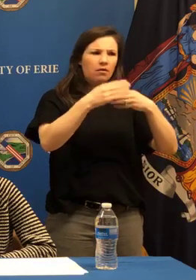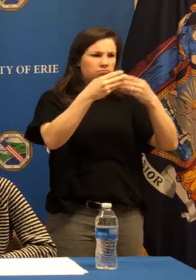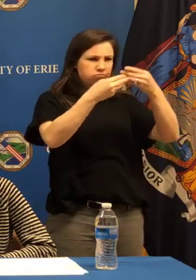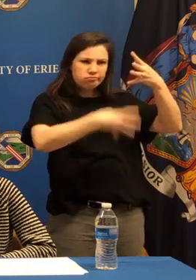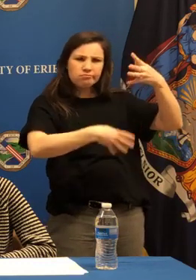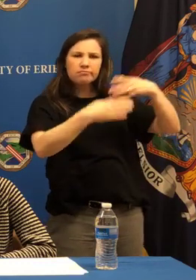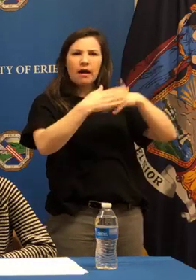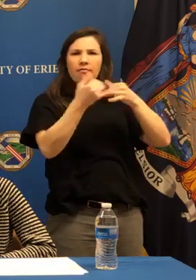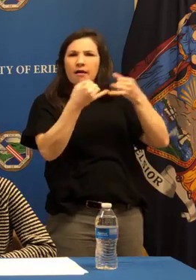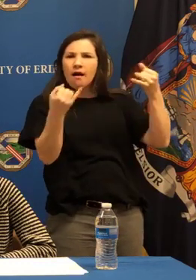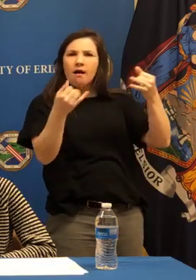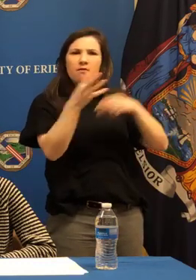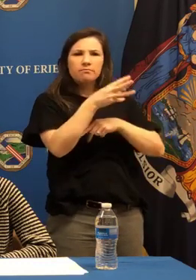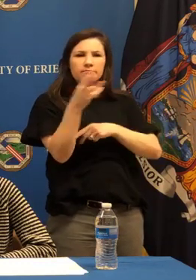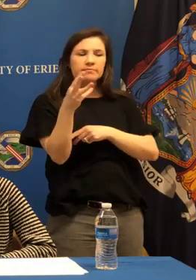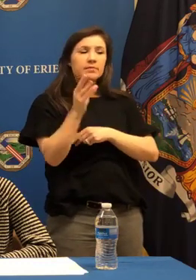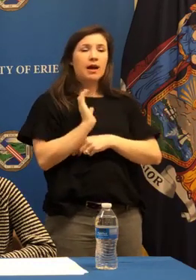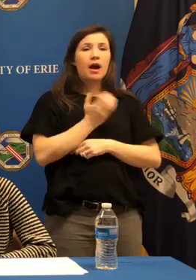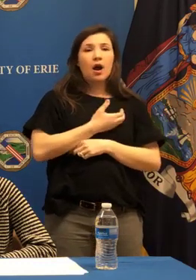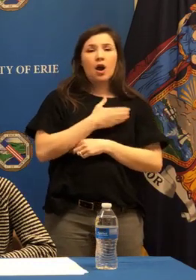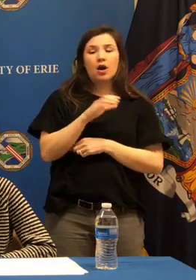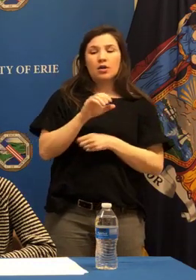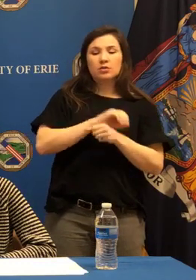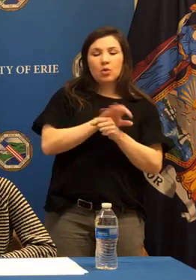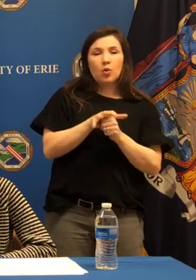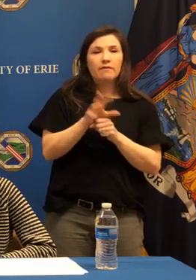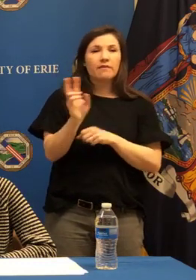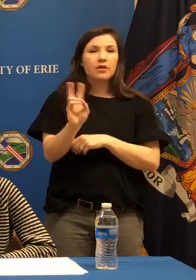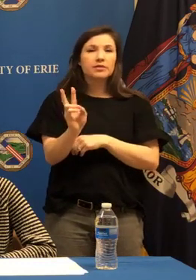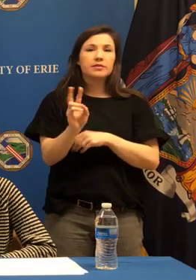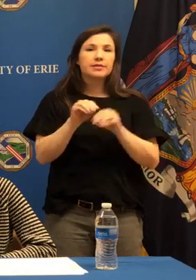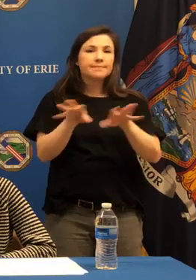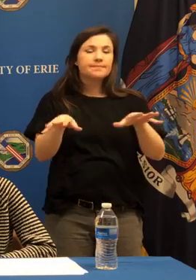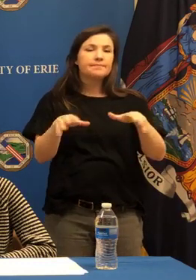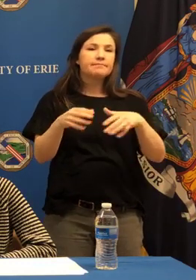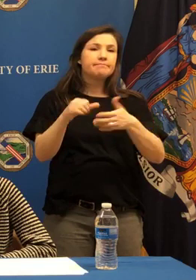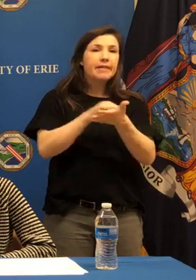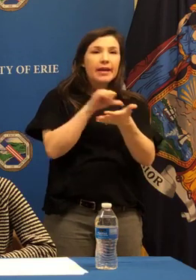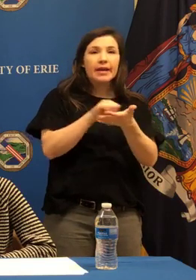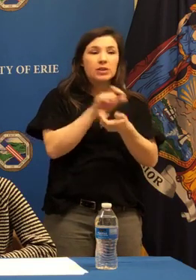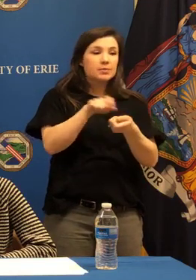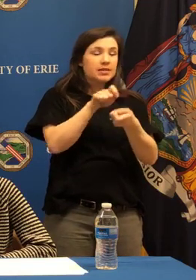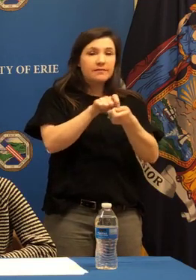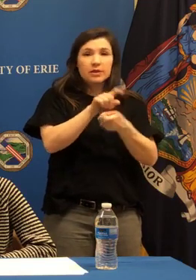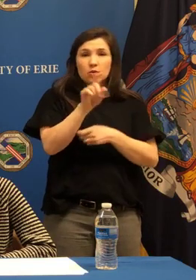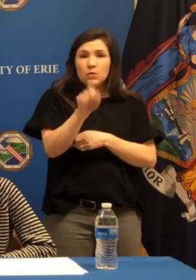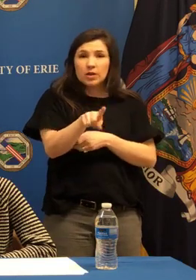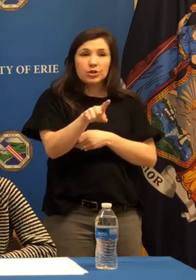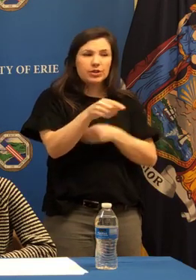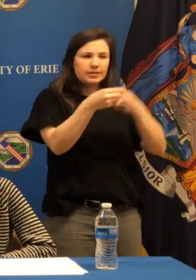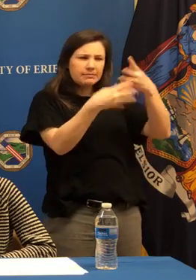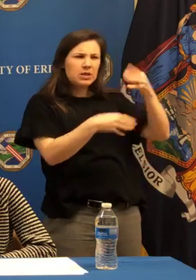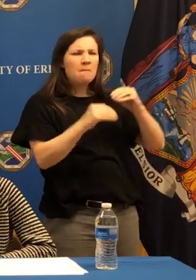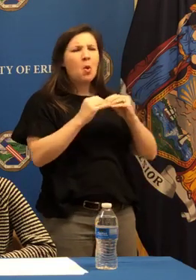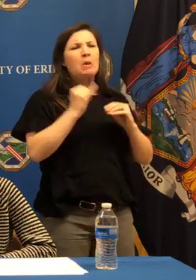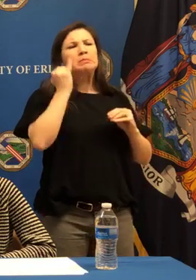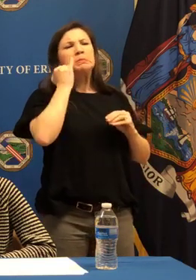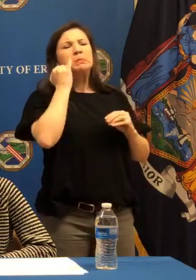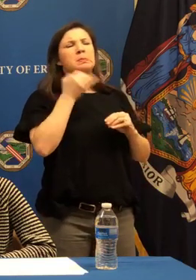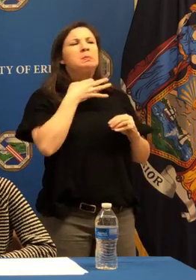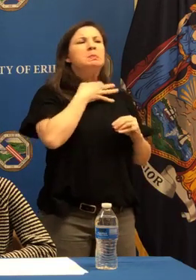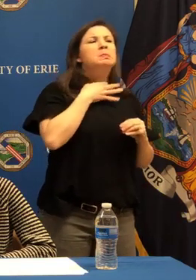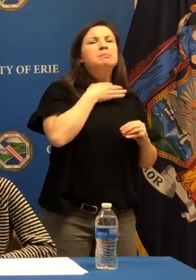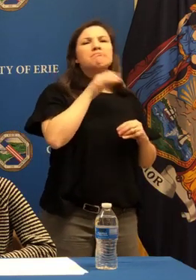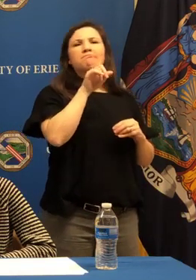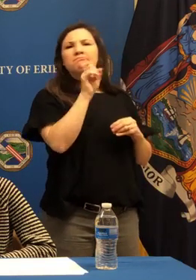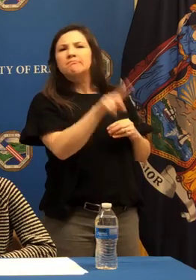our coronavirus page, the federal coronavirus page, if you've got specific questions that are more hypotheticals. If you have a